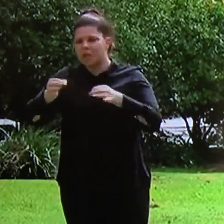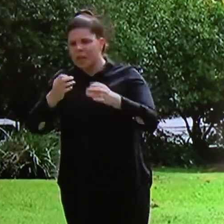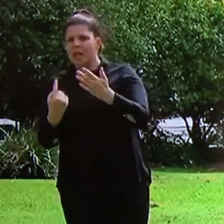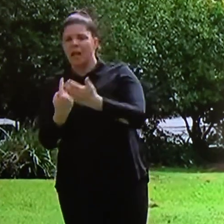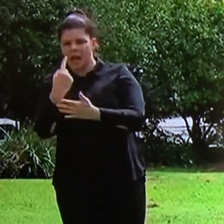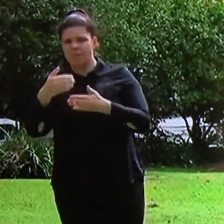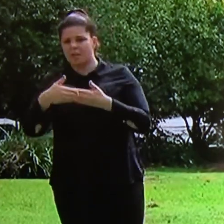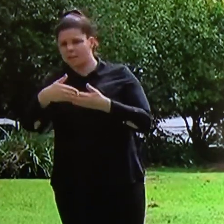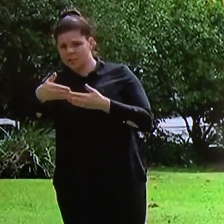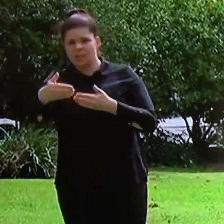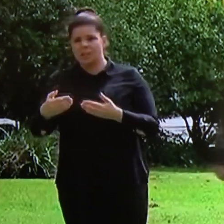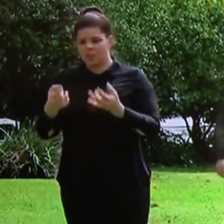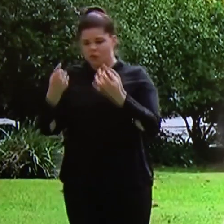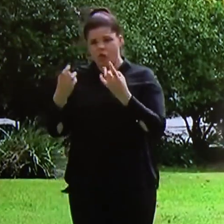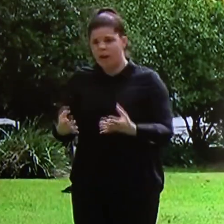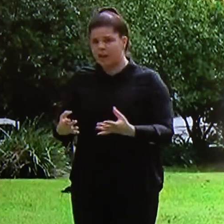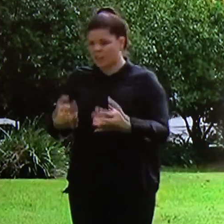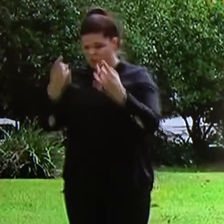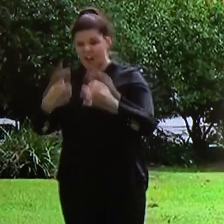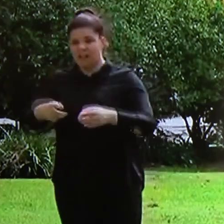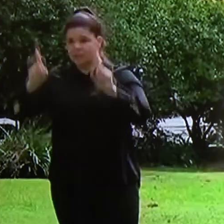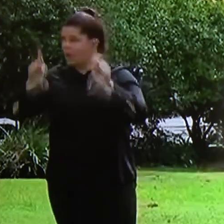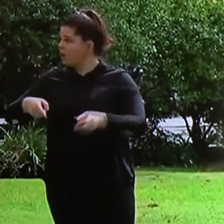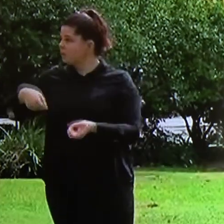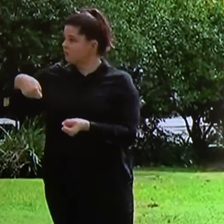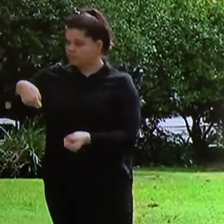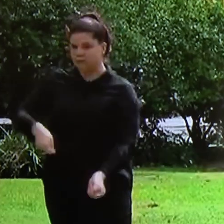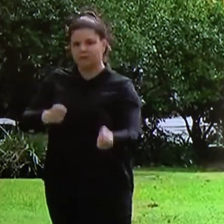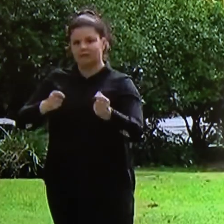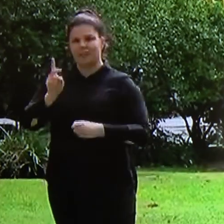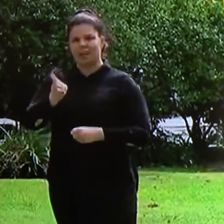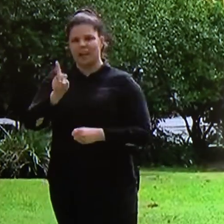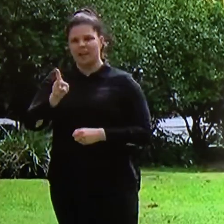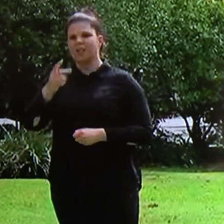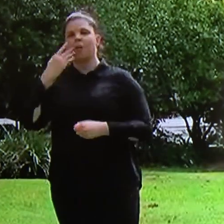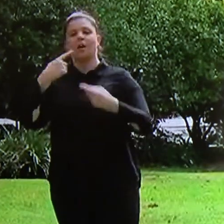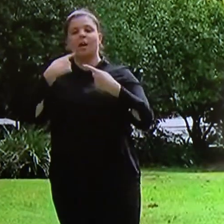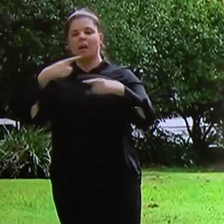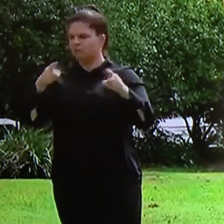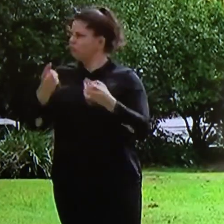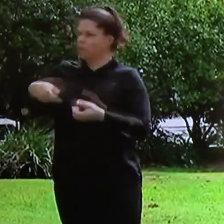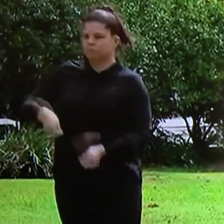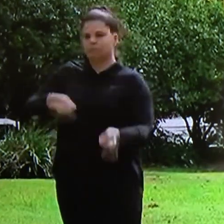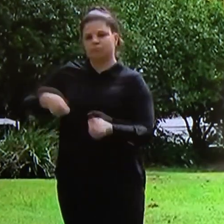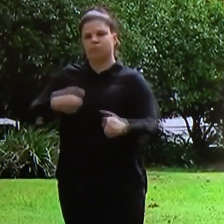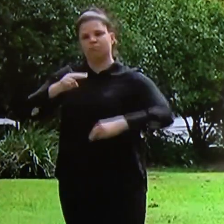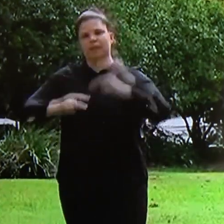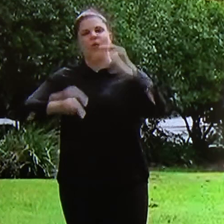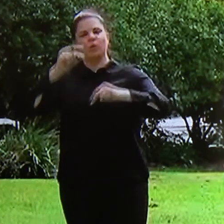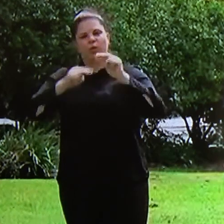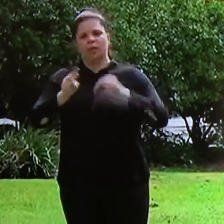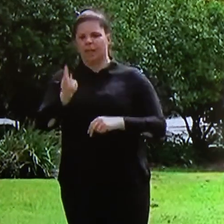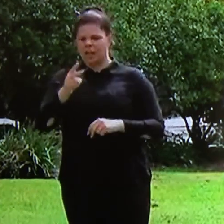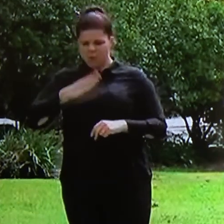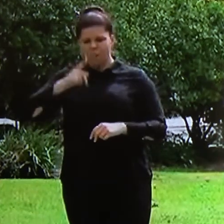shovel-ready, screwdriver-ready. We want to make sure that we keep people in jobs and business in business, and we will identify